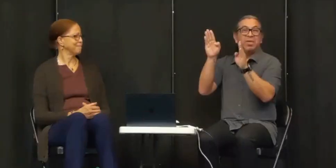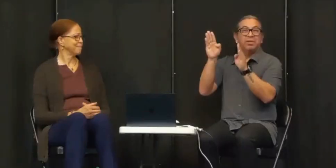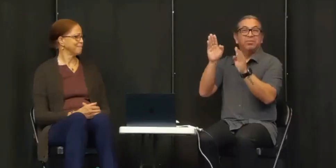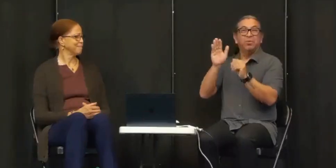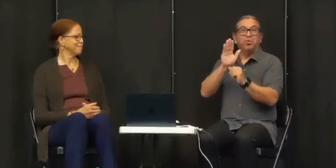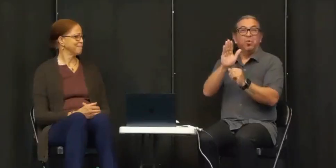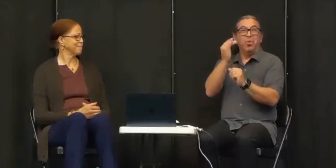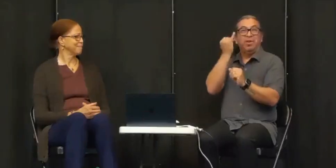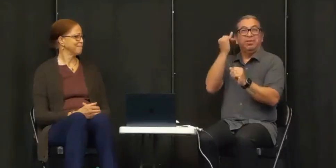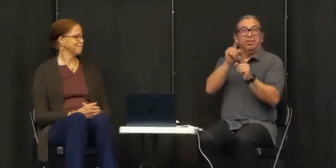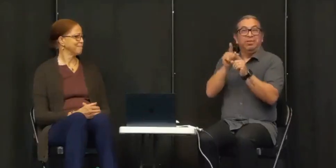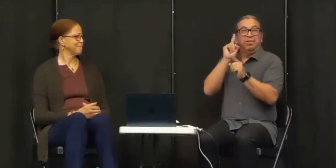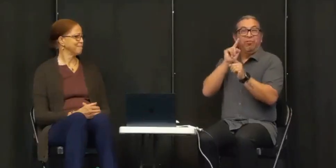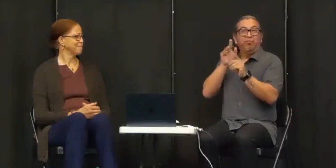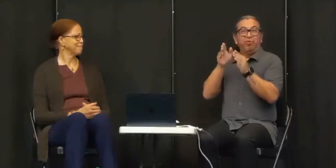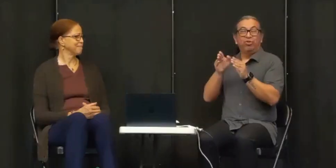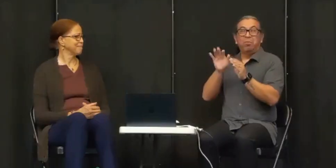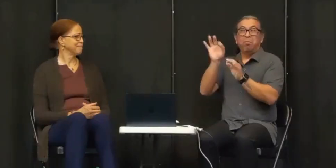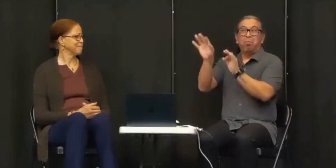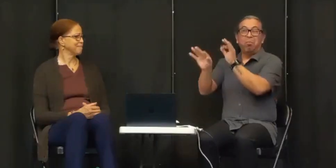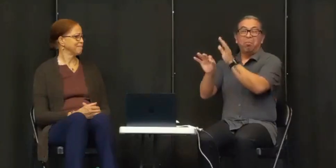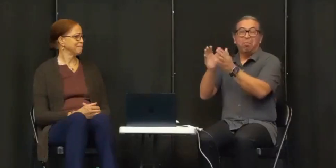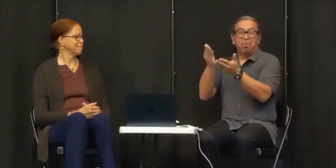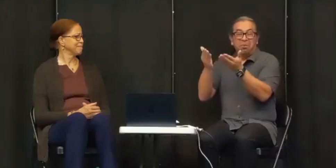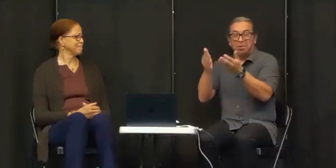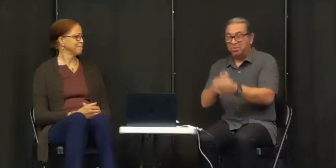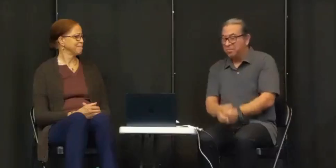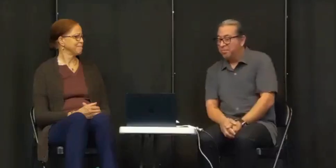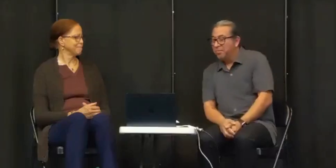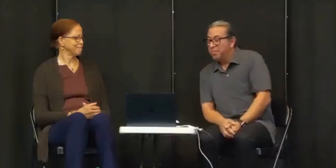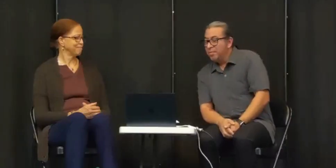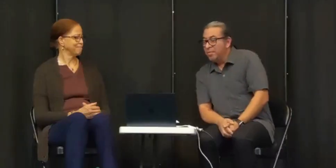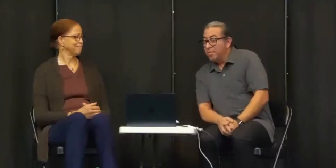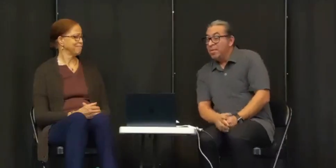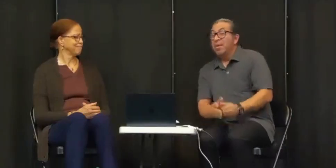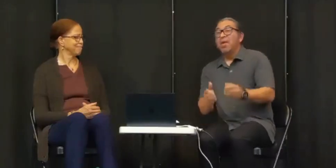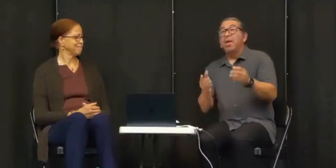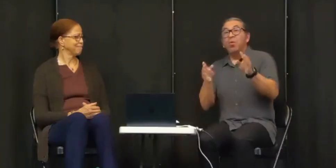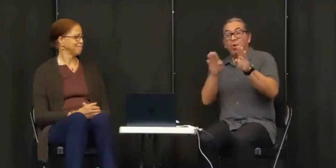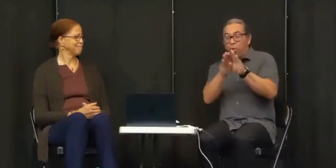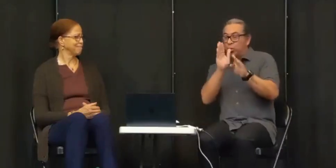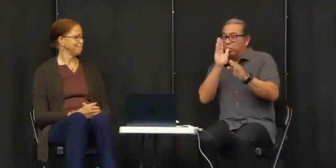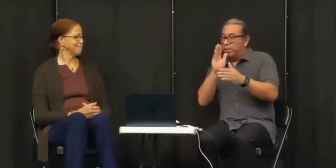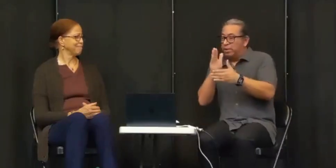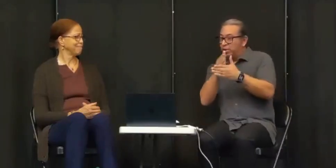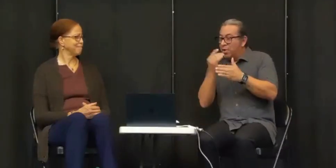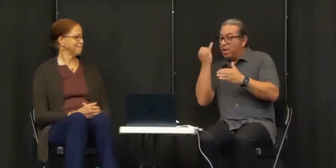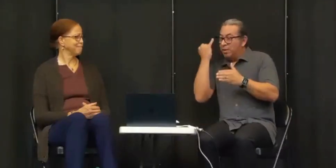year. HR, open to your ideas for that HR to put in as well.